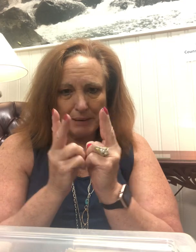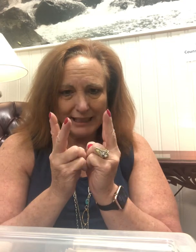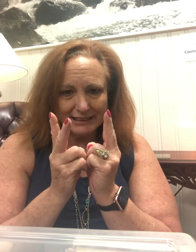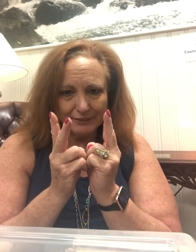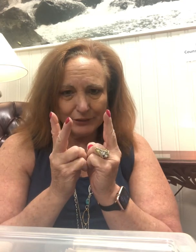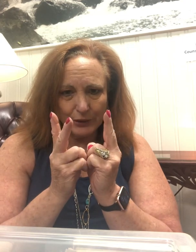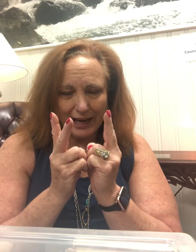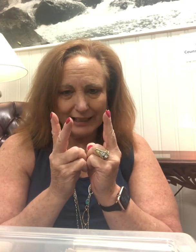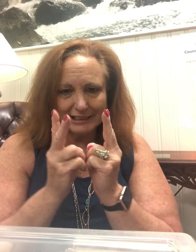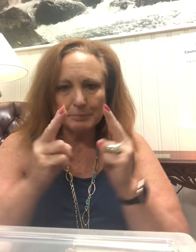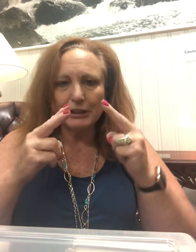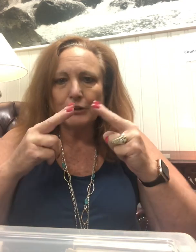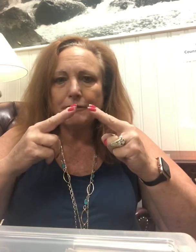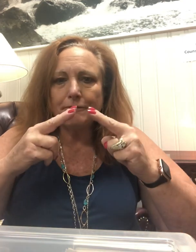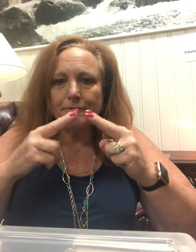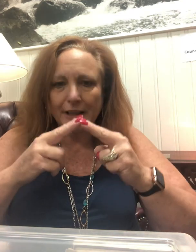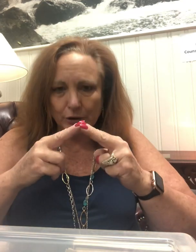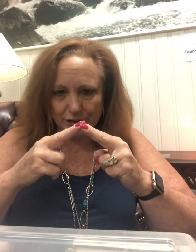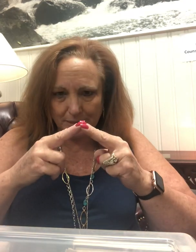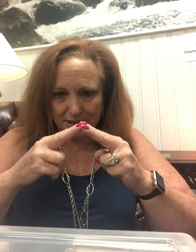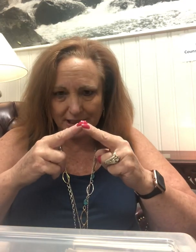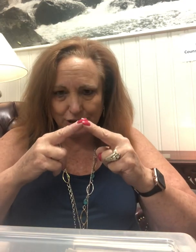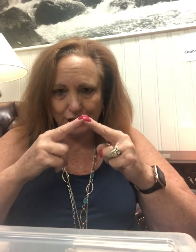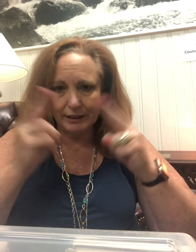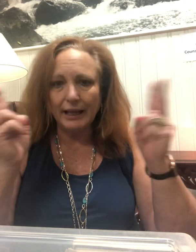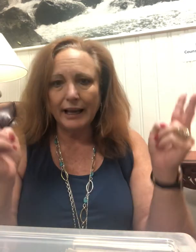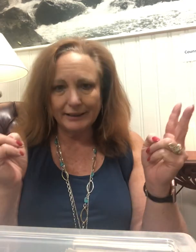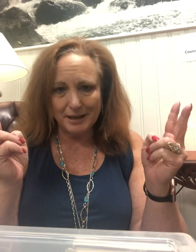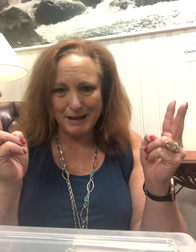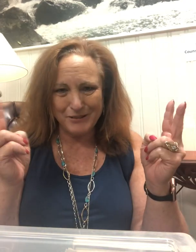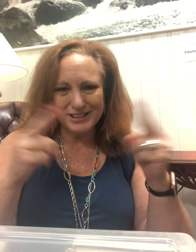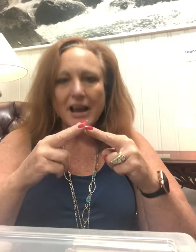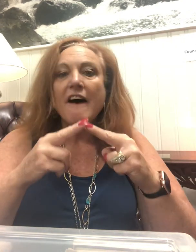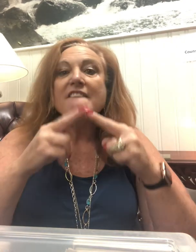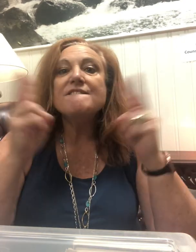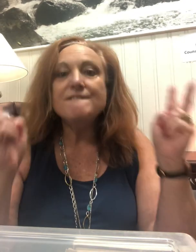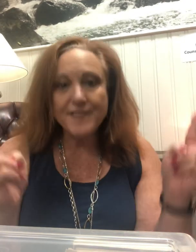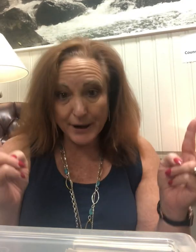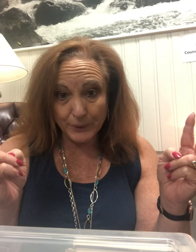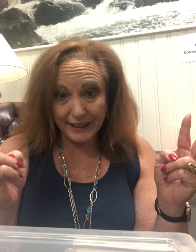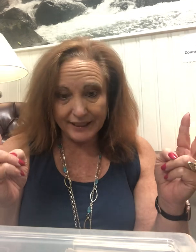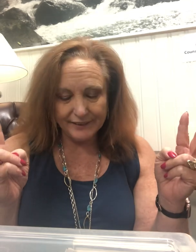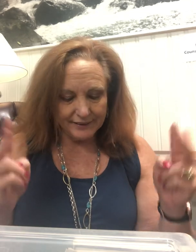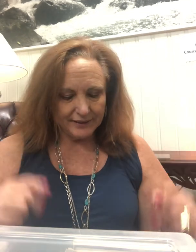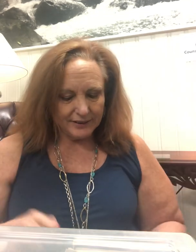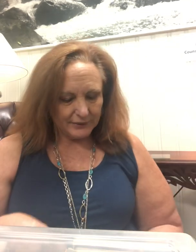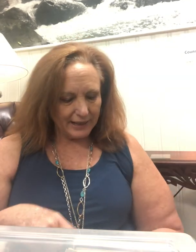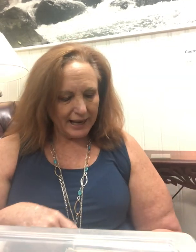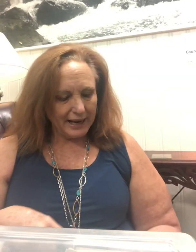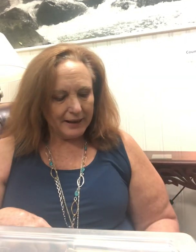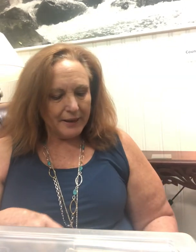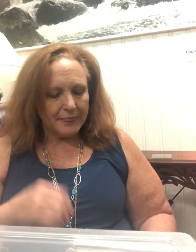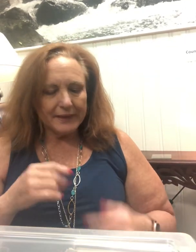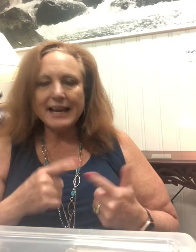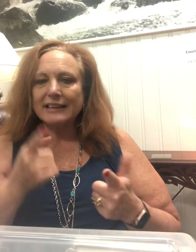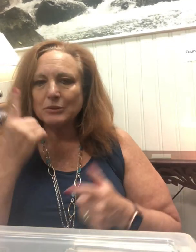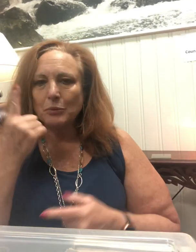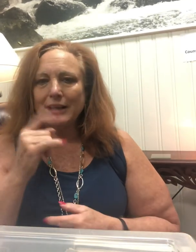base of your hands, but your fingertips touching and come out. Very. Okay, the next one